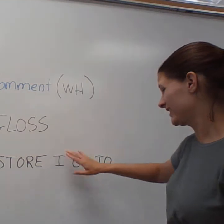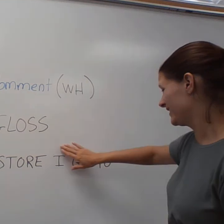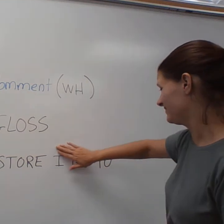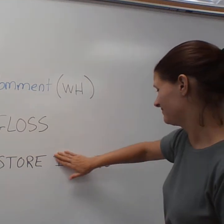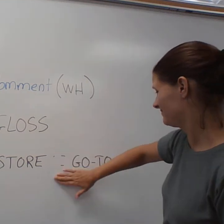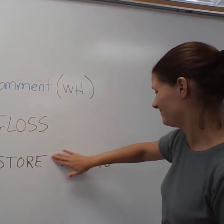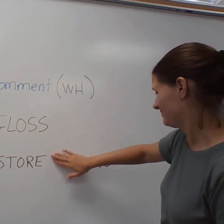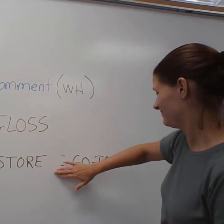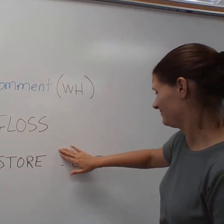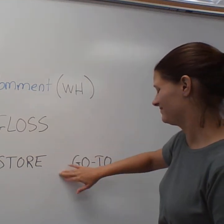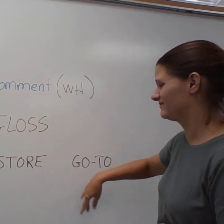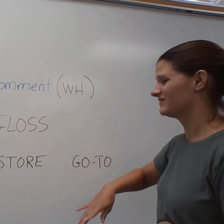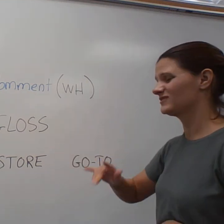really?